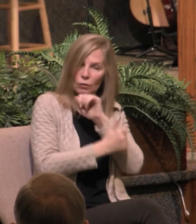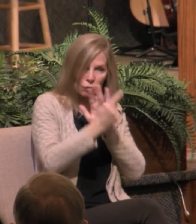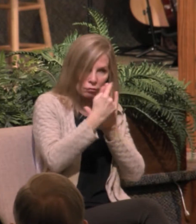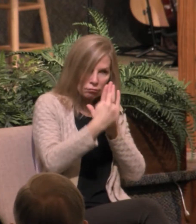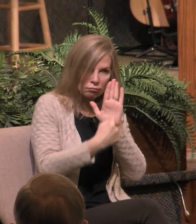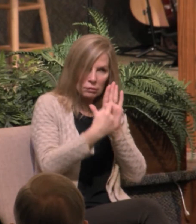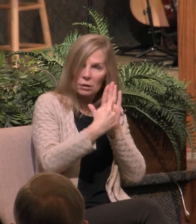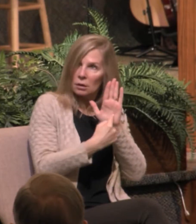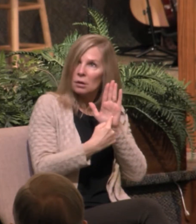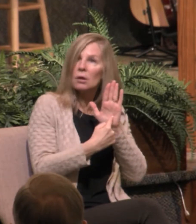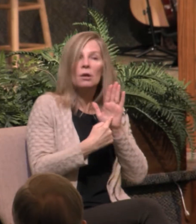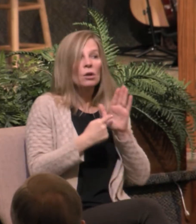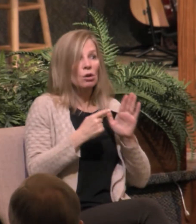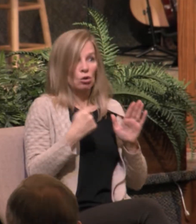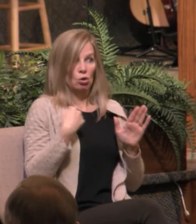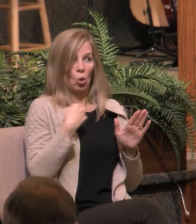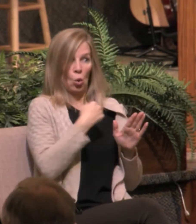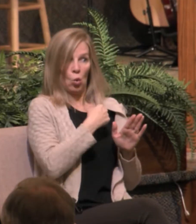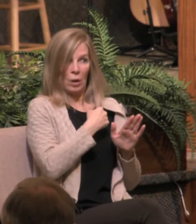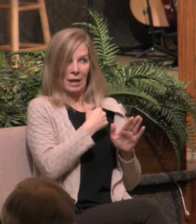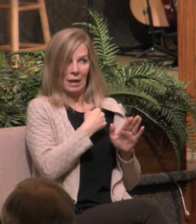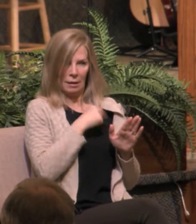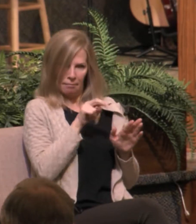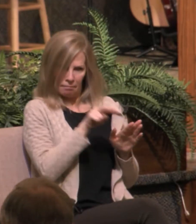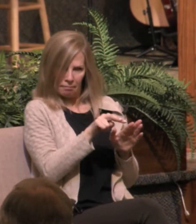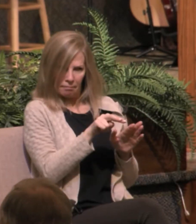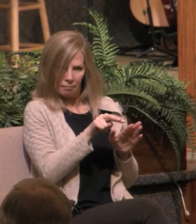it is an example of faith to us.